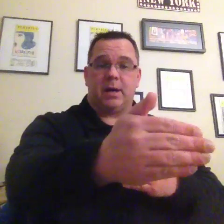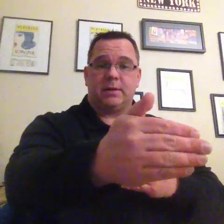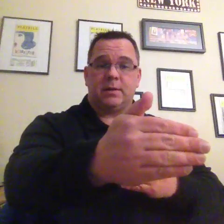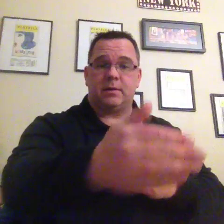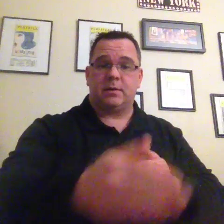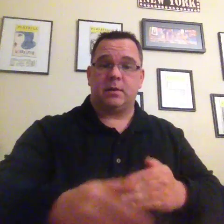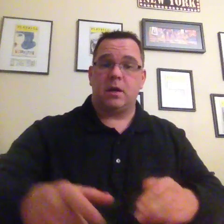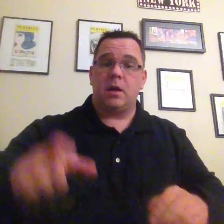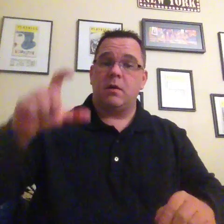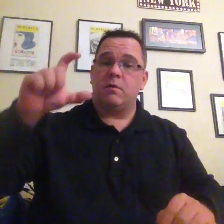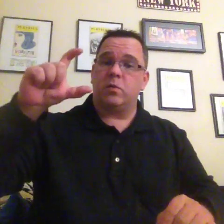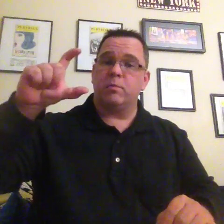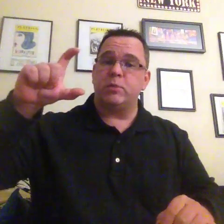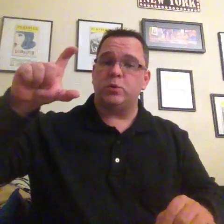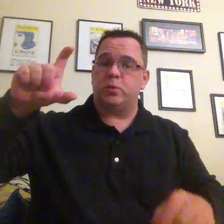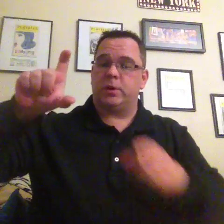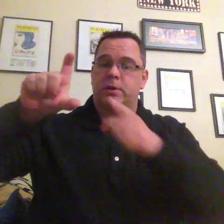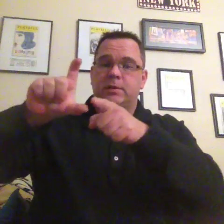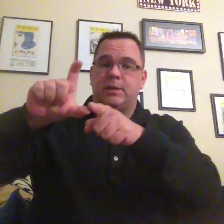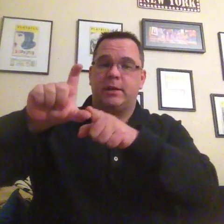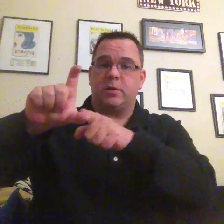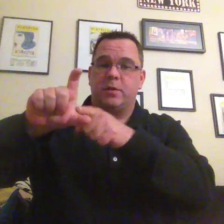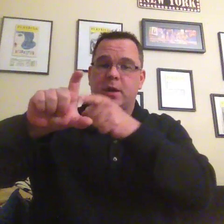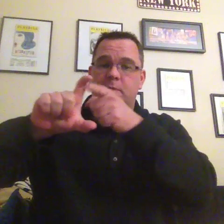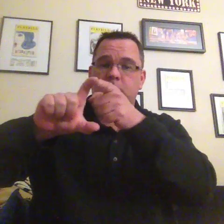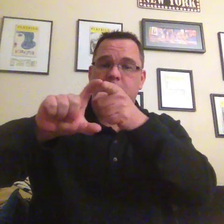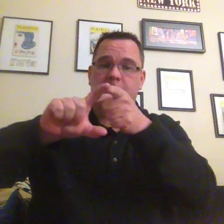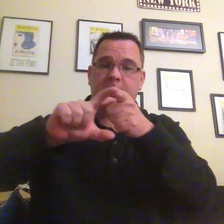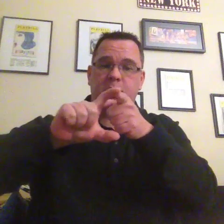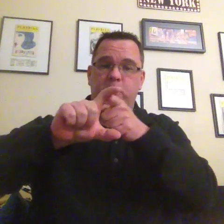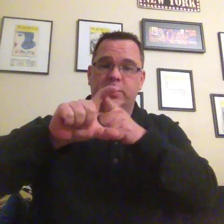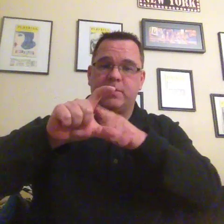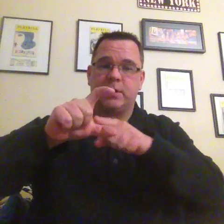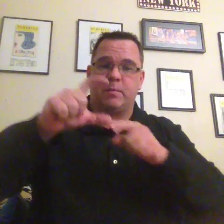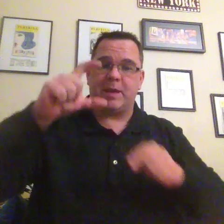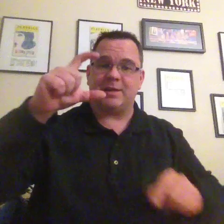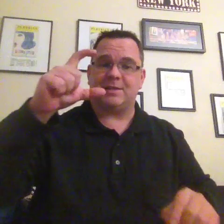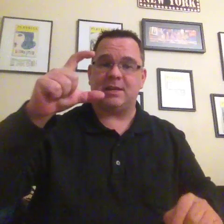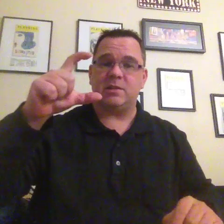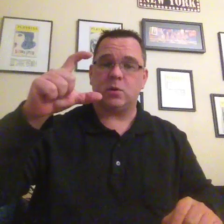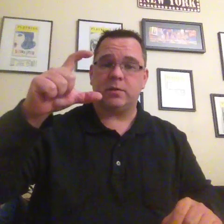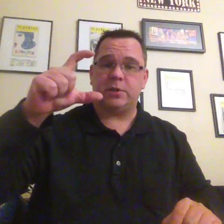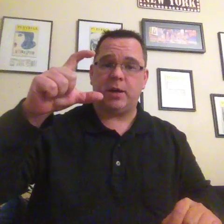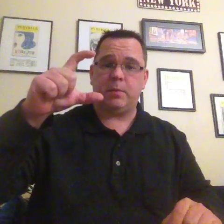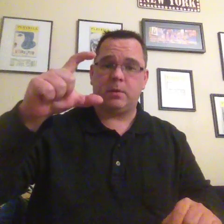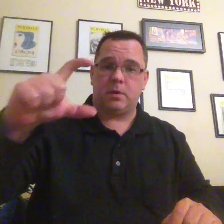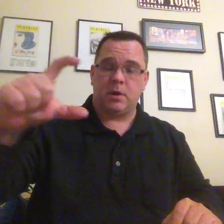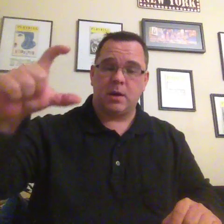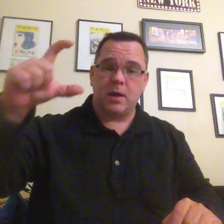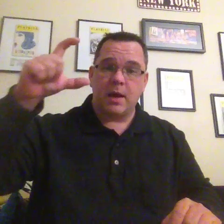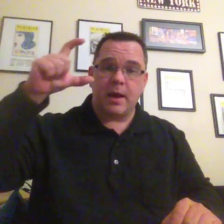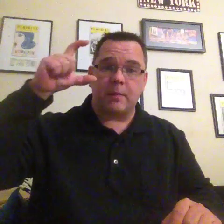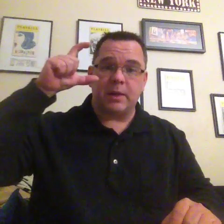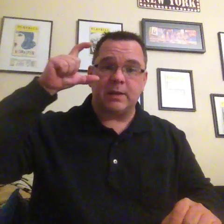beyond. For moon, take your thumb and your pointer finger and make a C sort of shape, and place